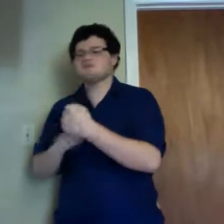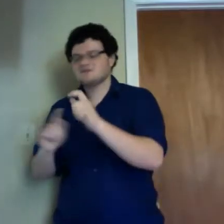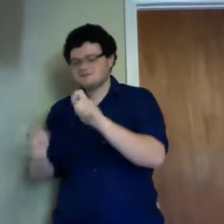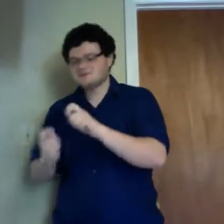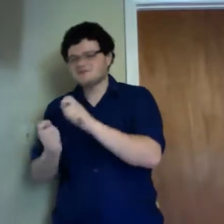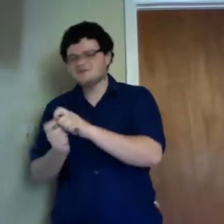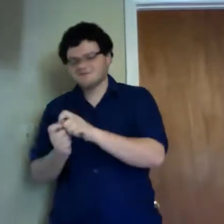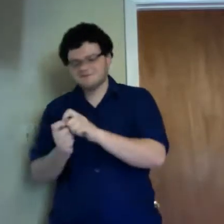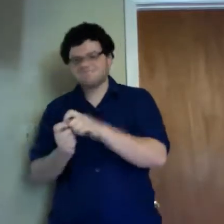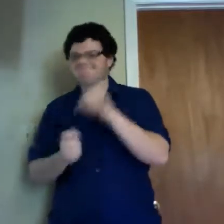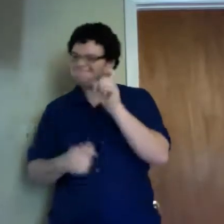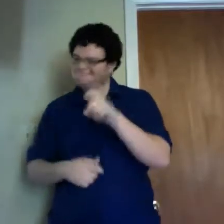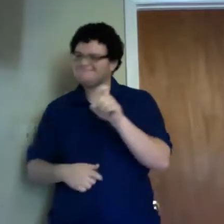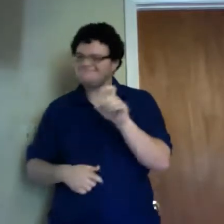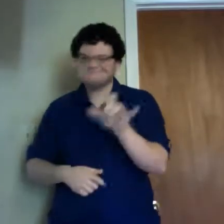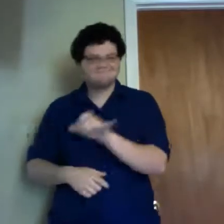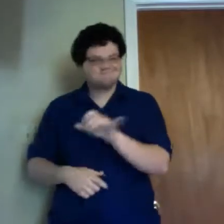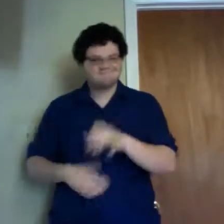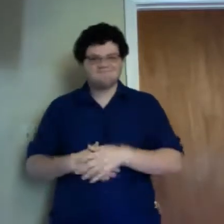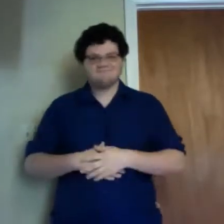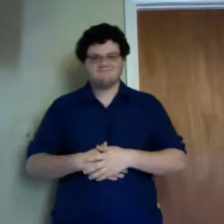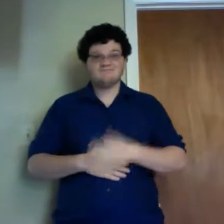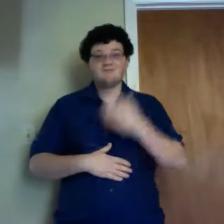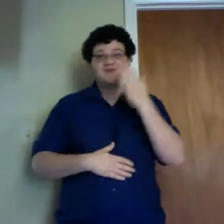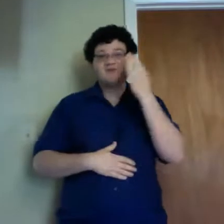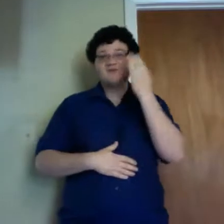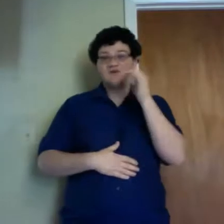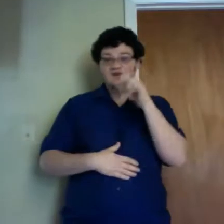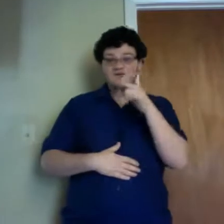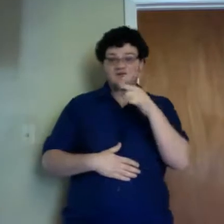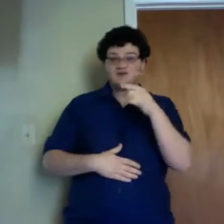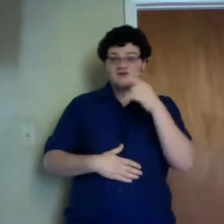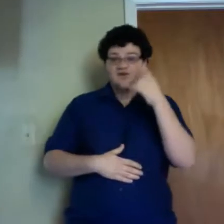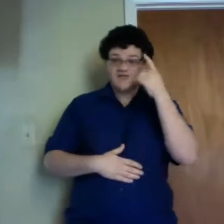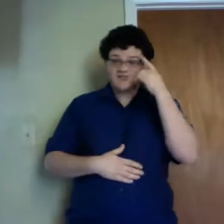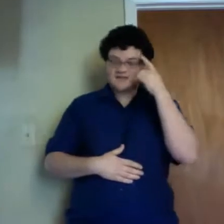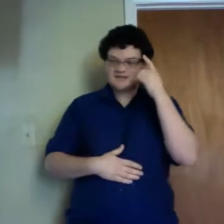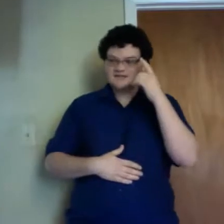think it is important to follow the correct order in the hierarchy of hazard controls?